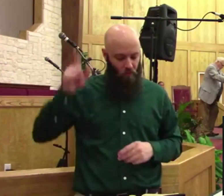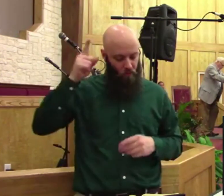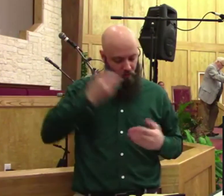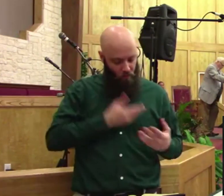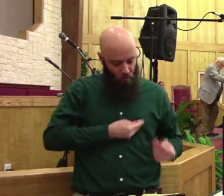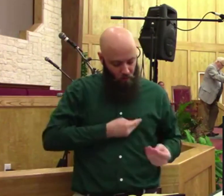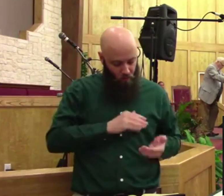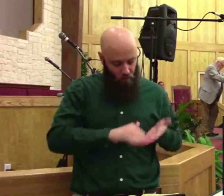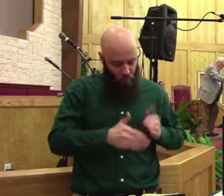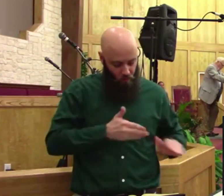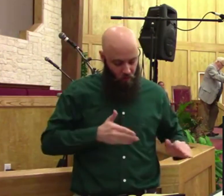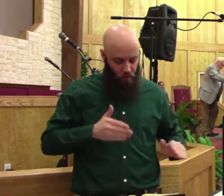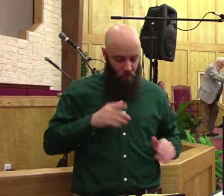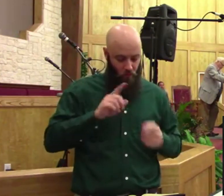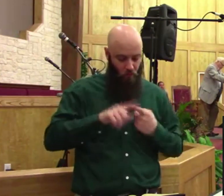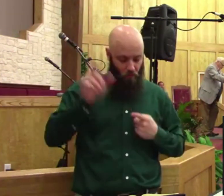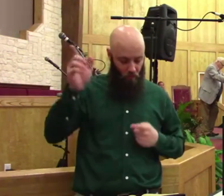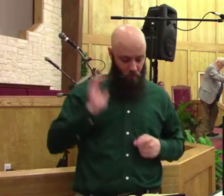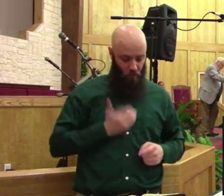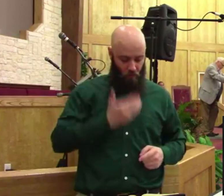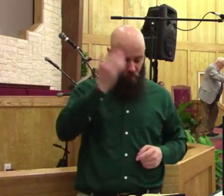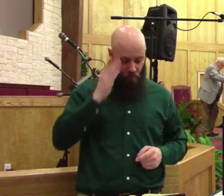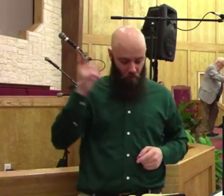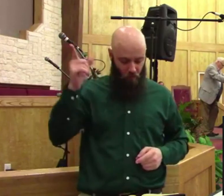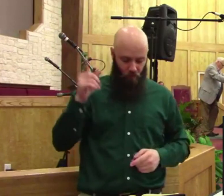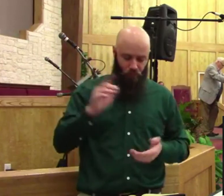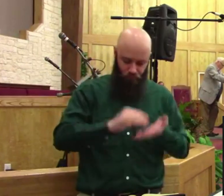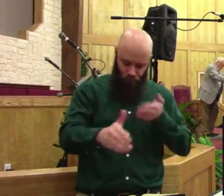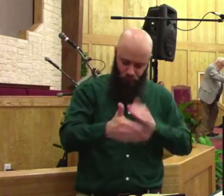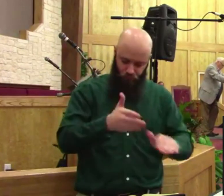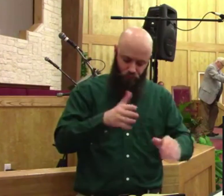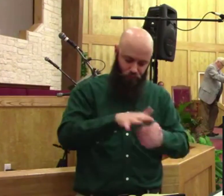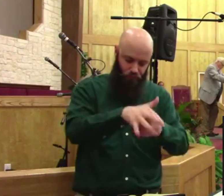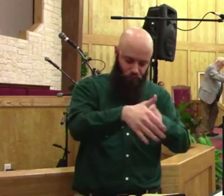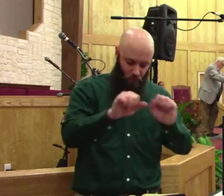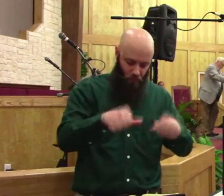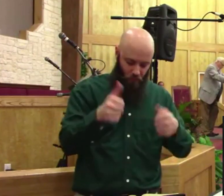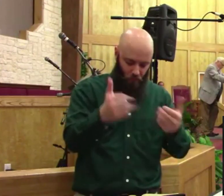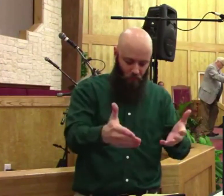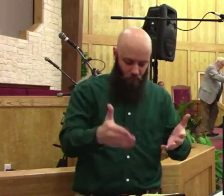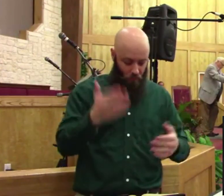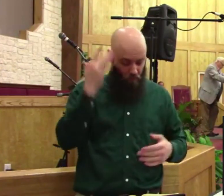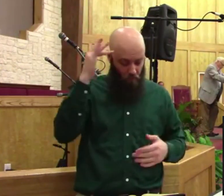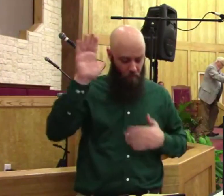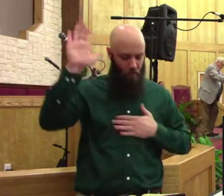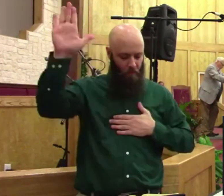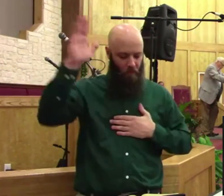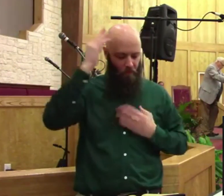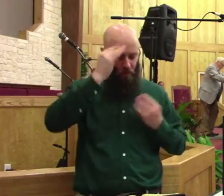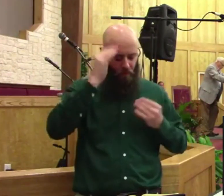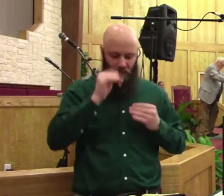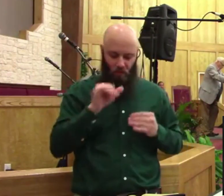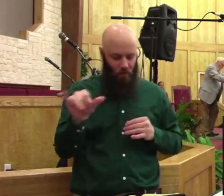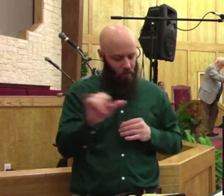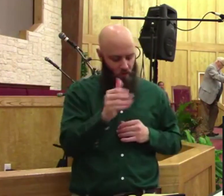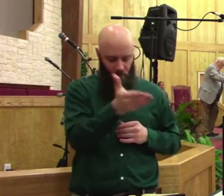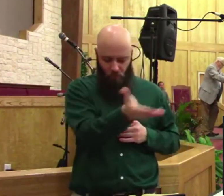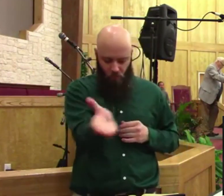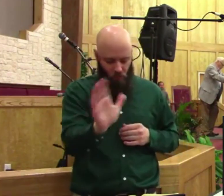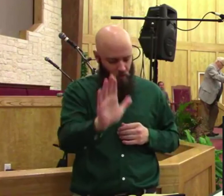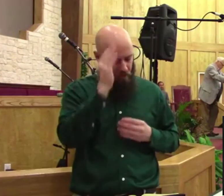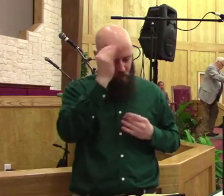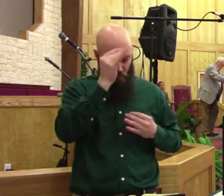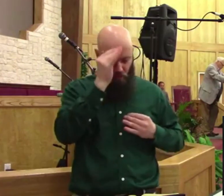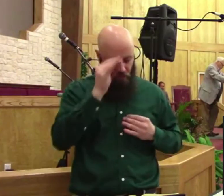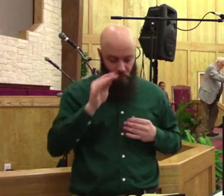the Lord. For as the heavens are higher than the earth, so are my ways higher than your ways, and my